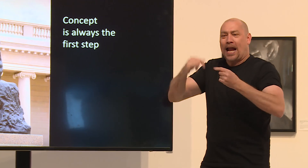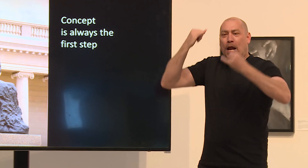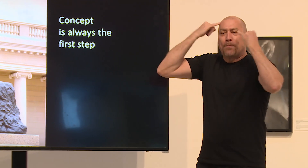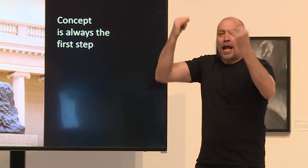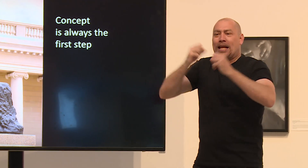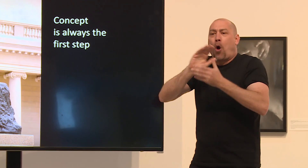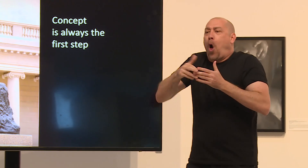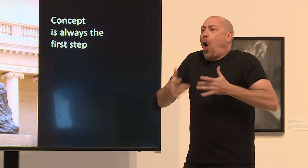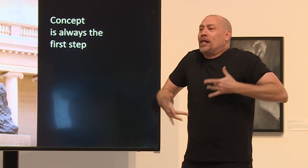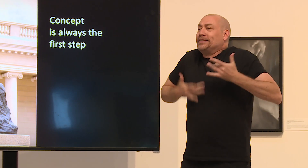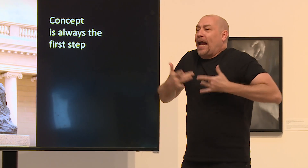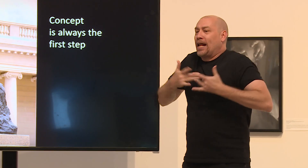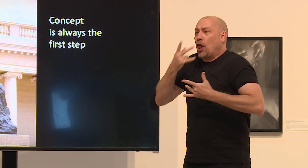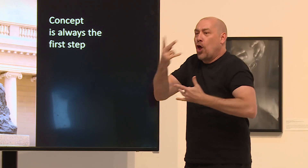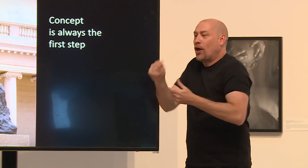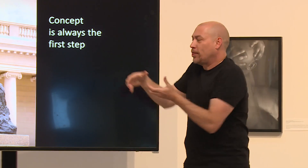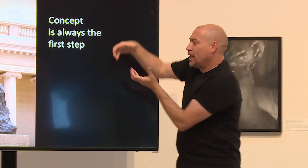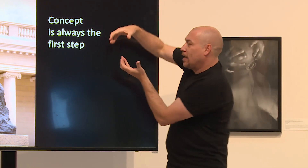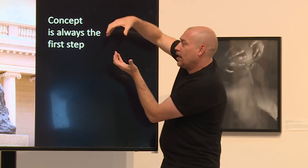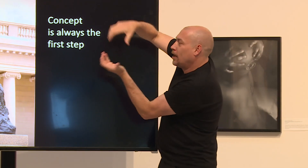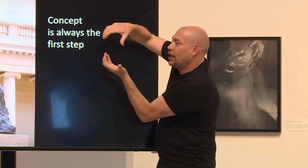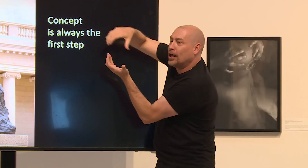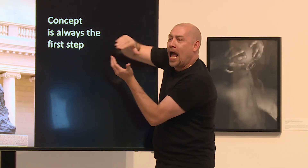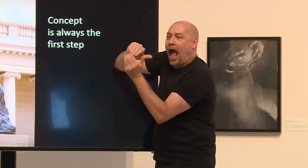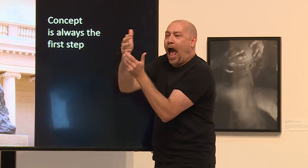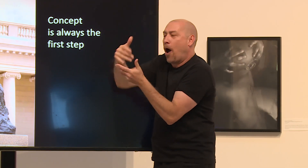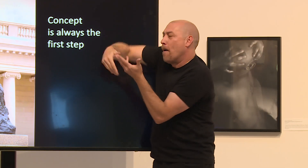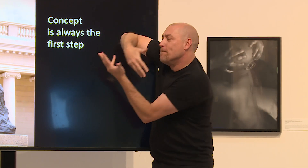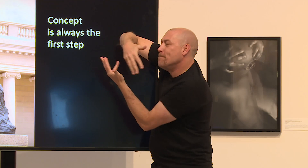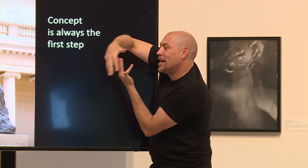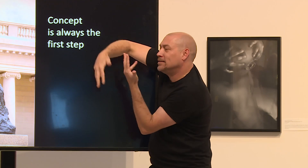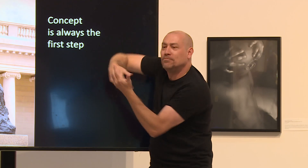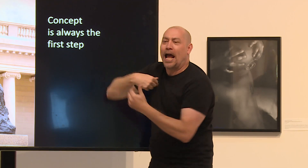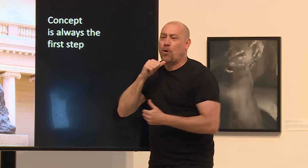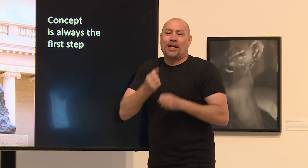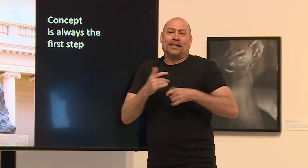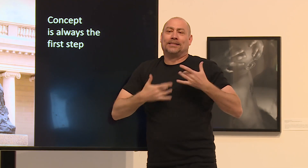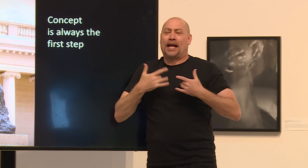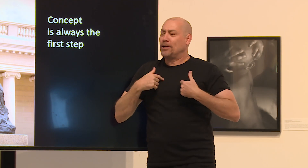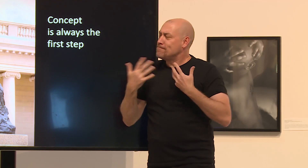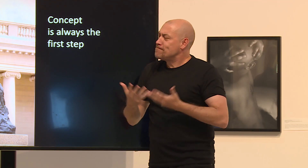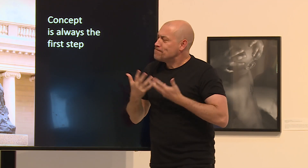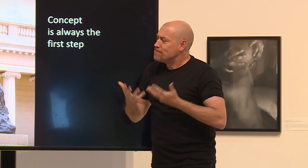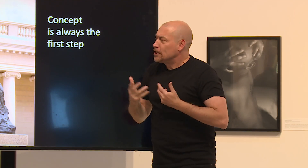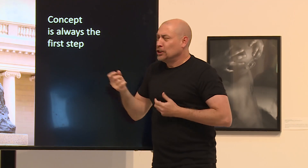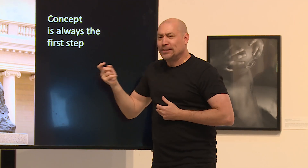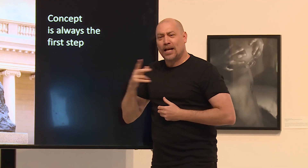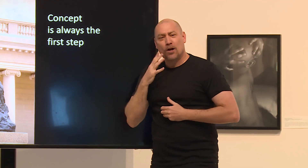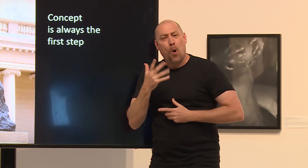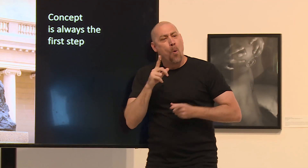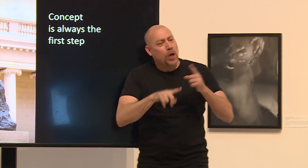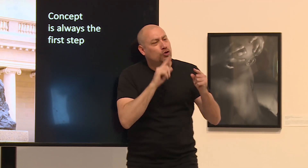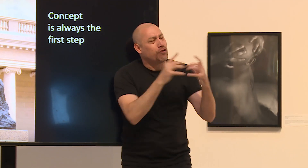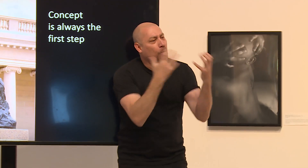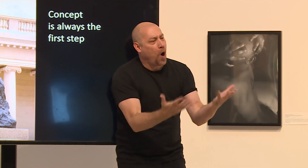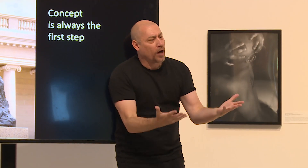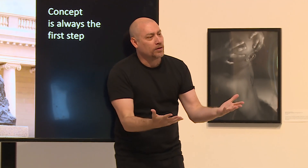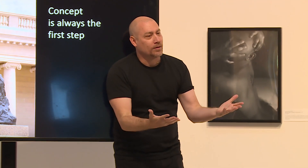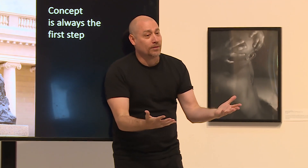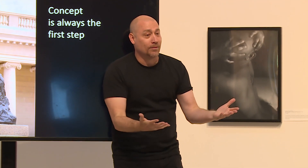But I can't imagine being so excited about producing yogurt, having that passion for